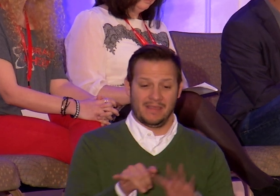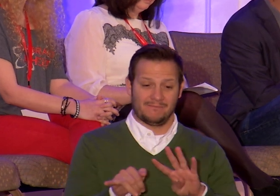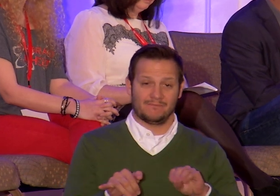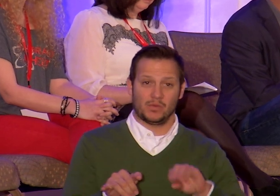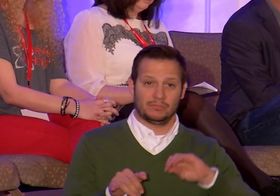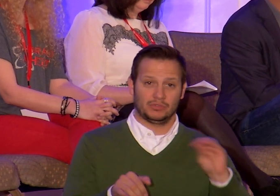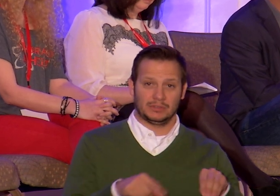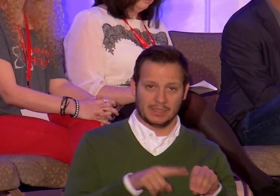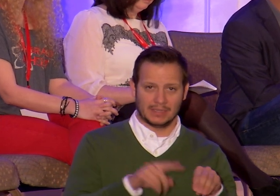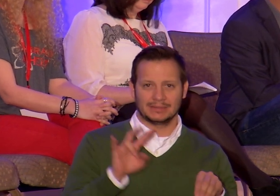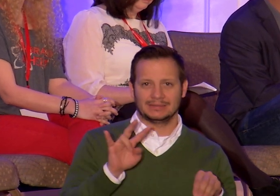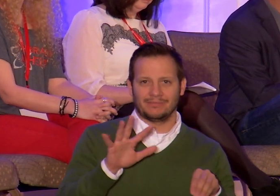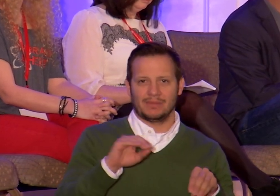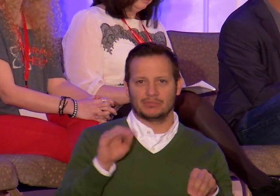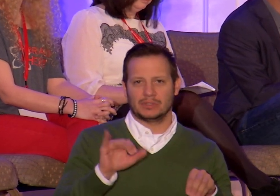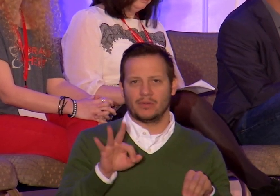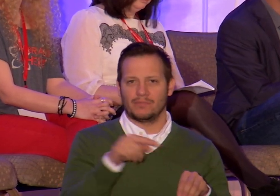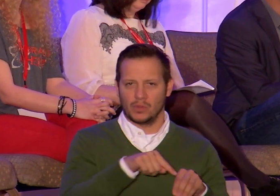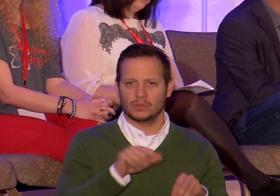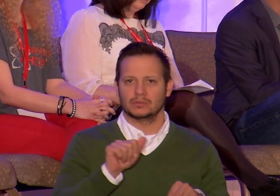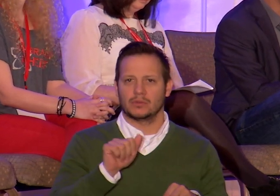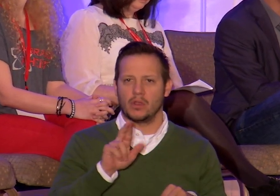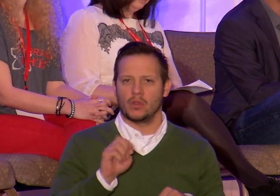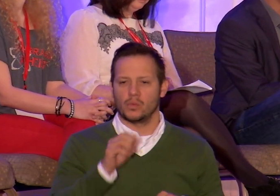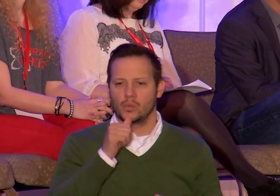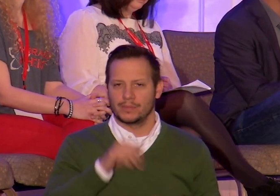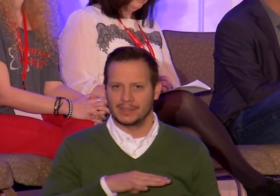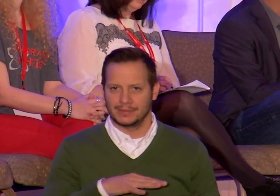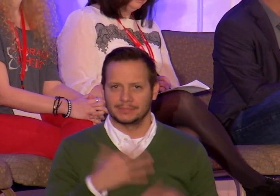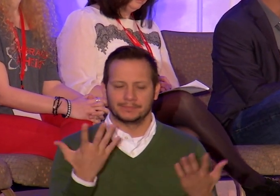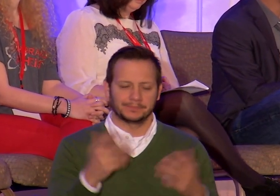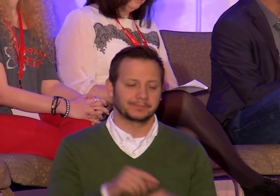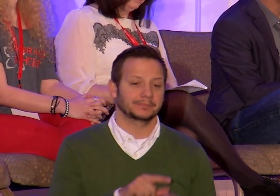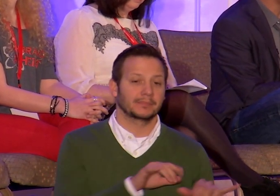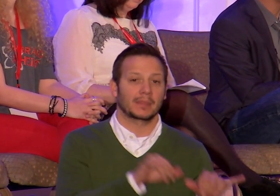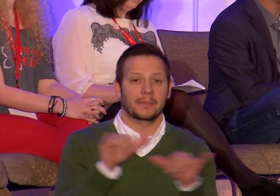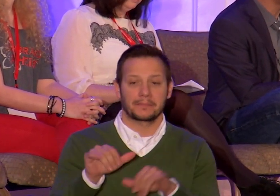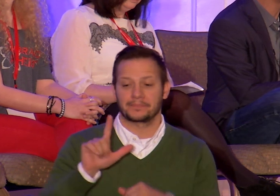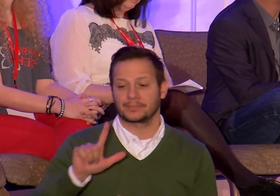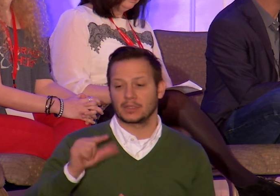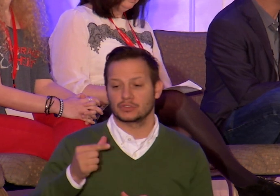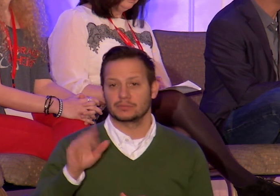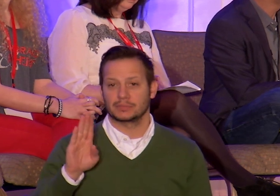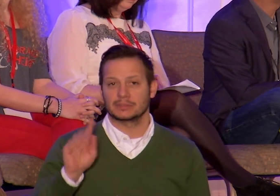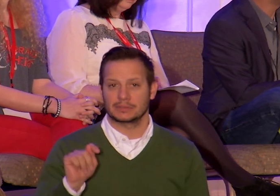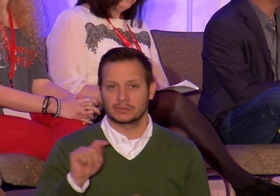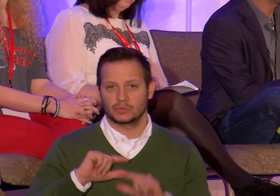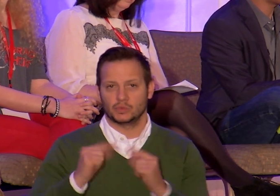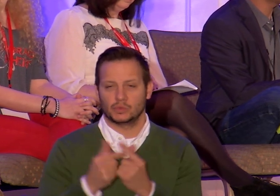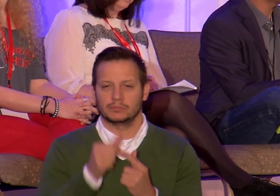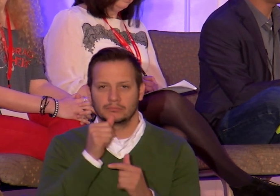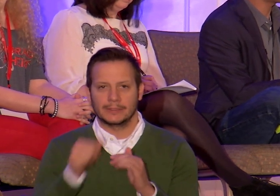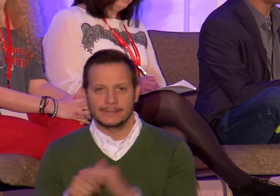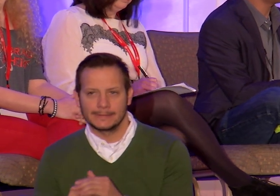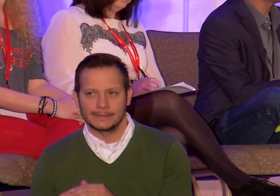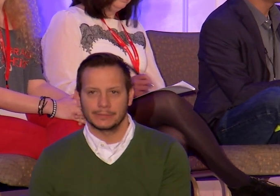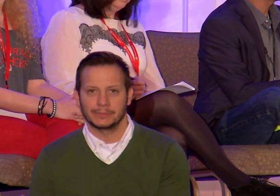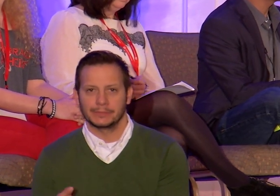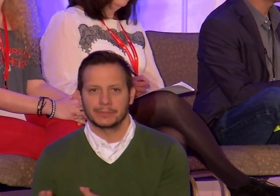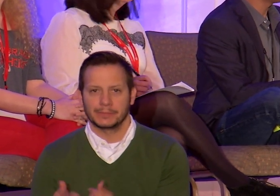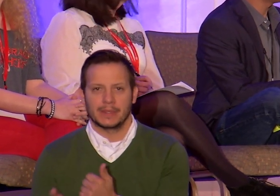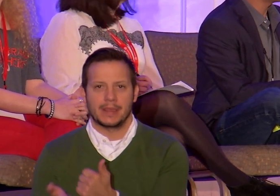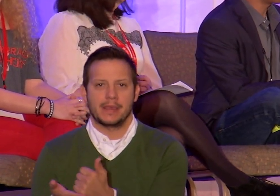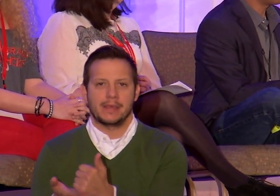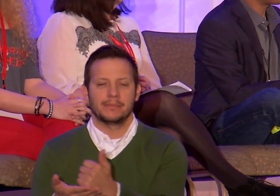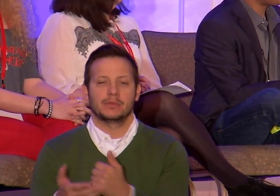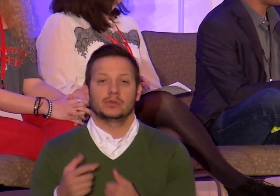to spread the literacy, et cetera, et cetera. The same goes for LGBT groups who are also hidden. So what we can do, other than